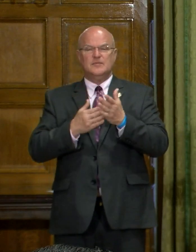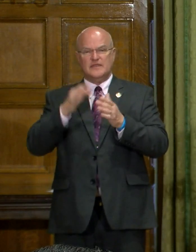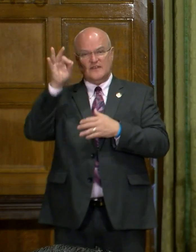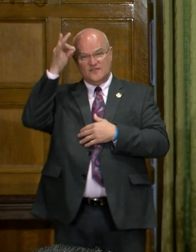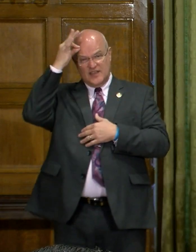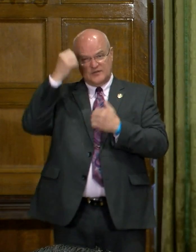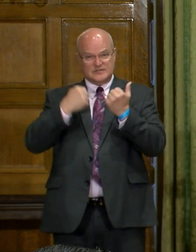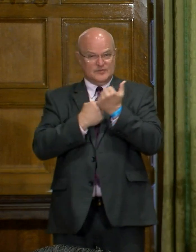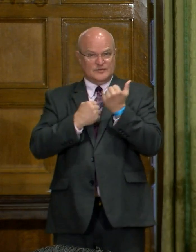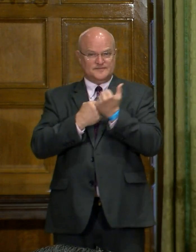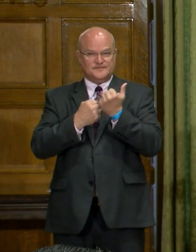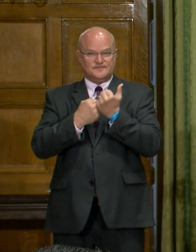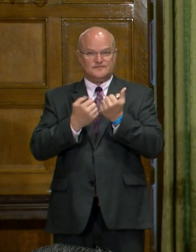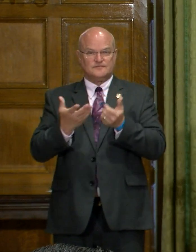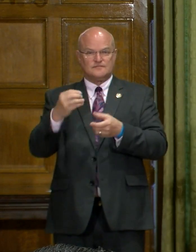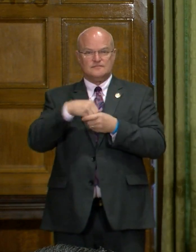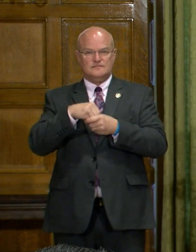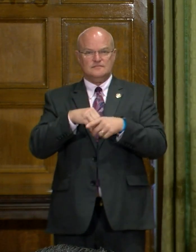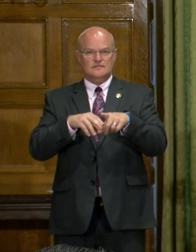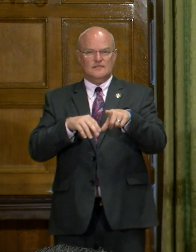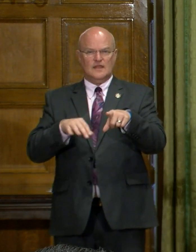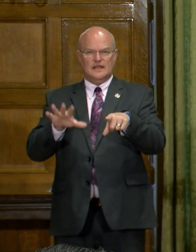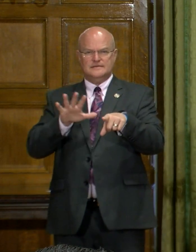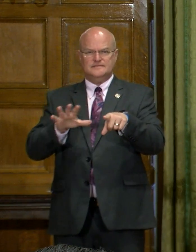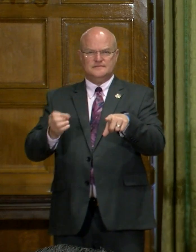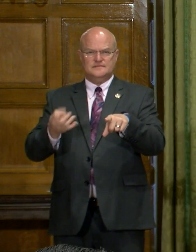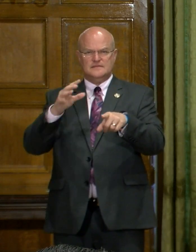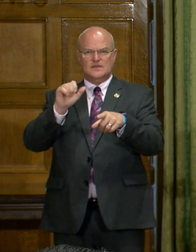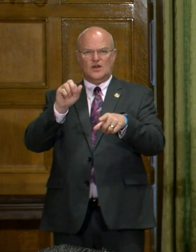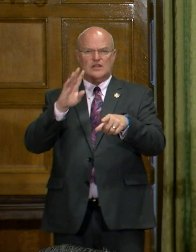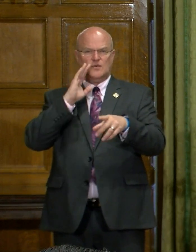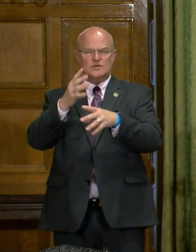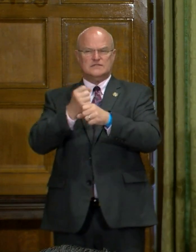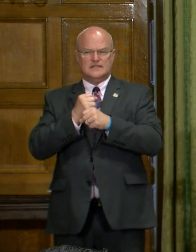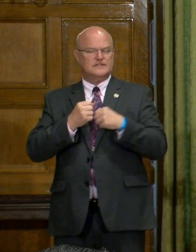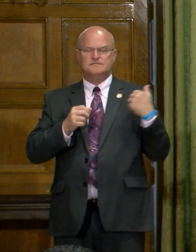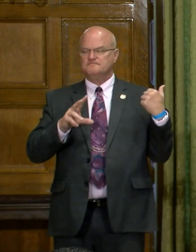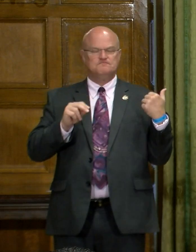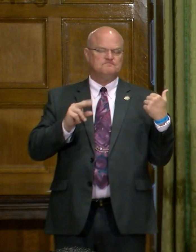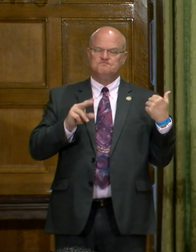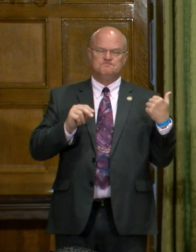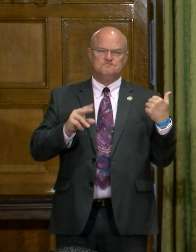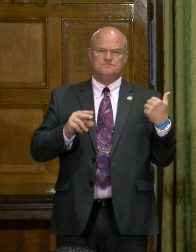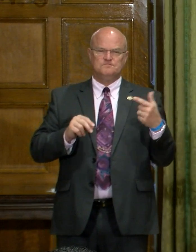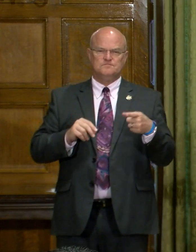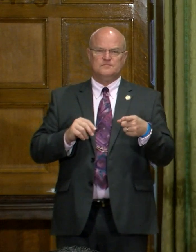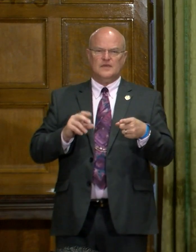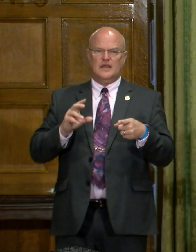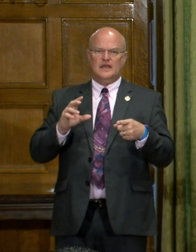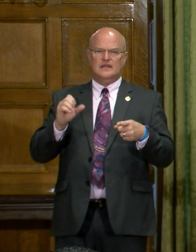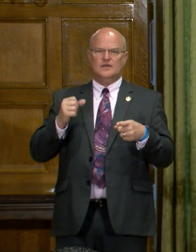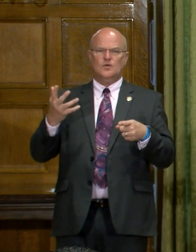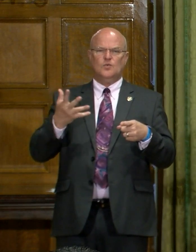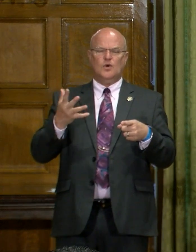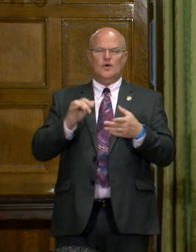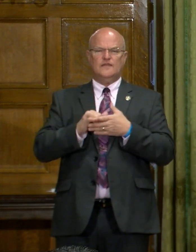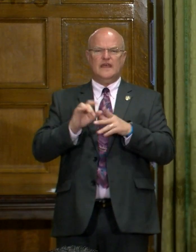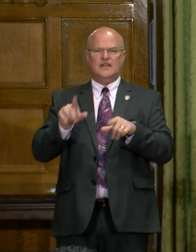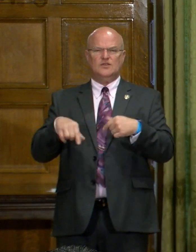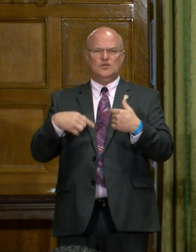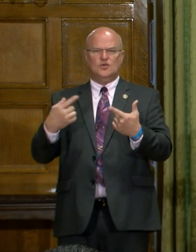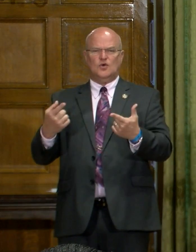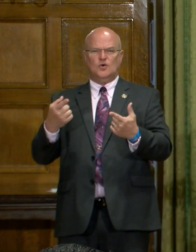the federal support that will be coming in. Do you have a ballpark idea on how much of that Arkansas will receive? I do not. And I guess what would that